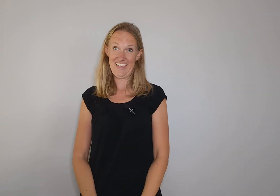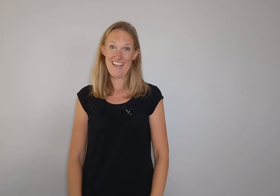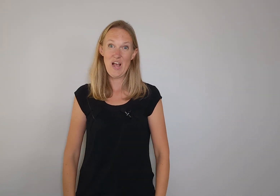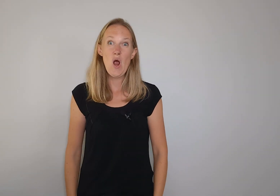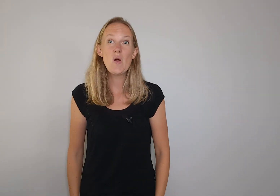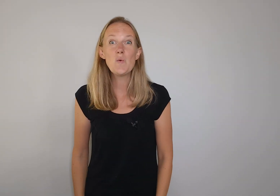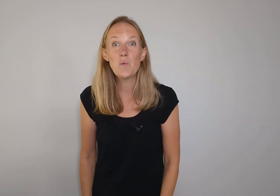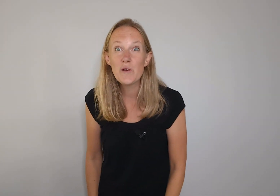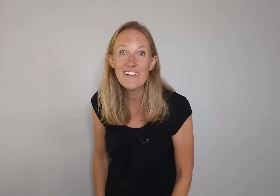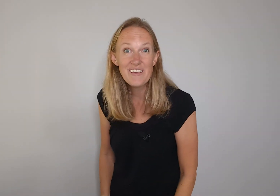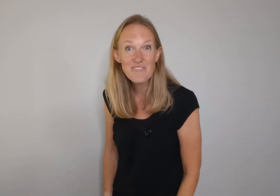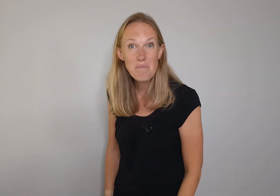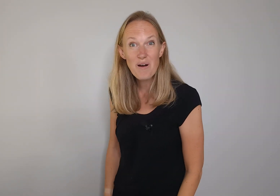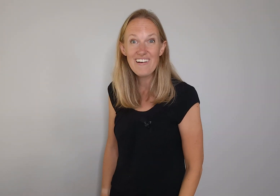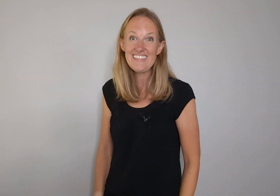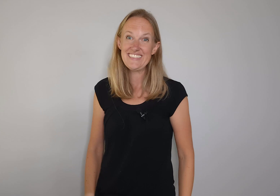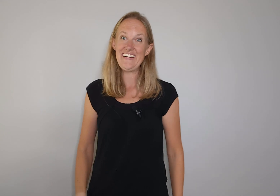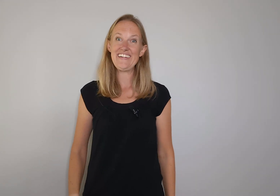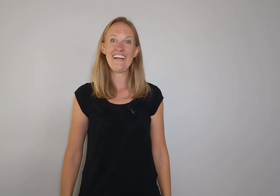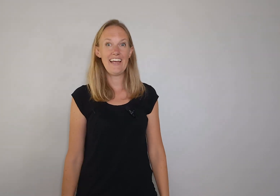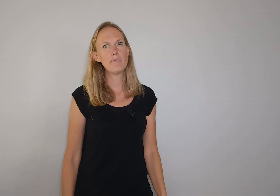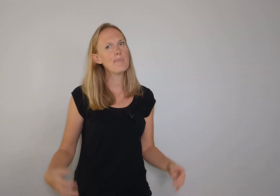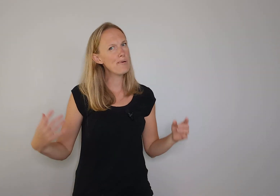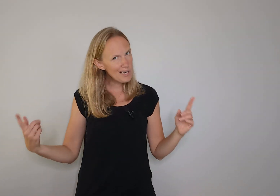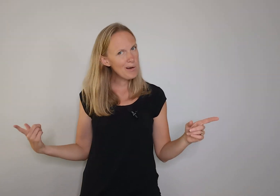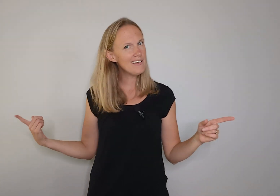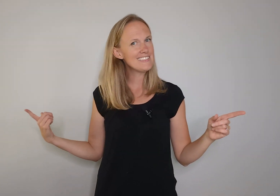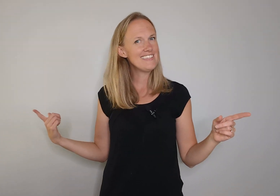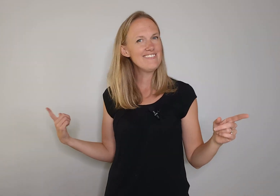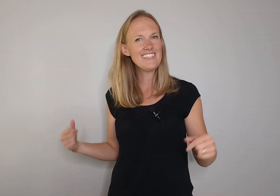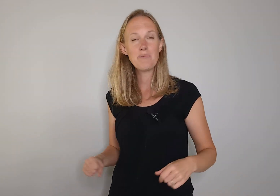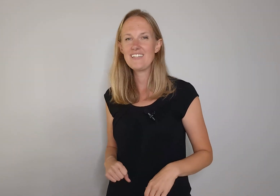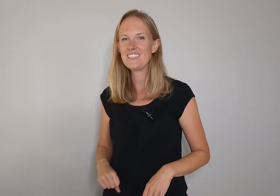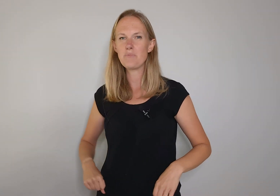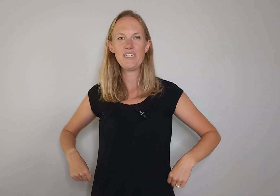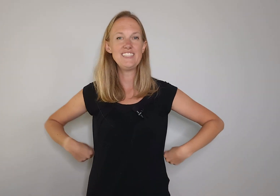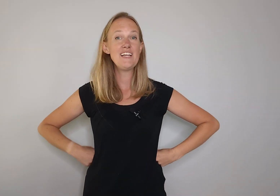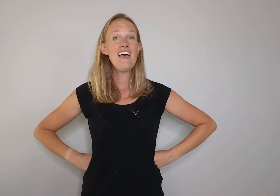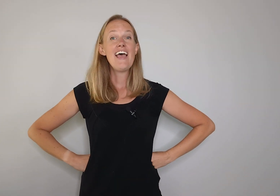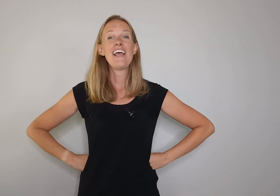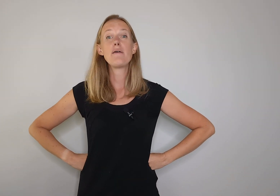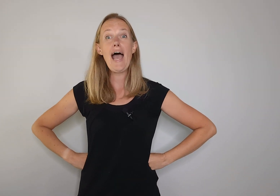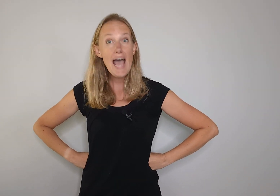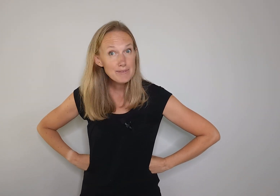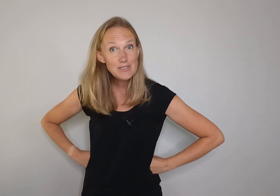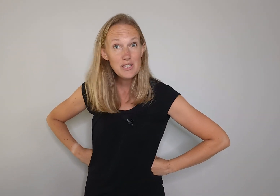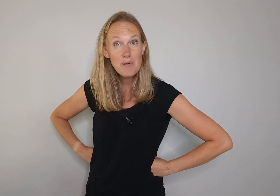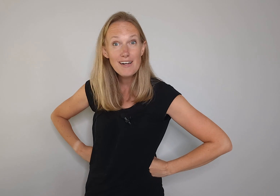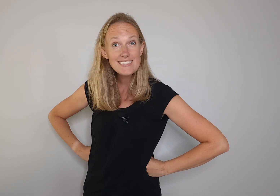really fun part of this song. Okay? I'm pretty positive this part is the bridge, and I'm absolutely